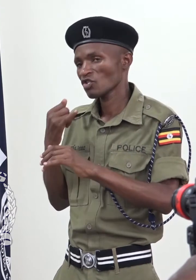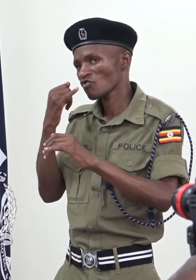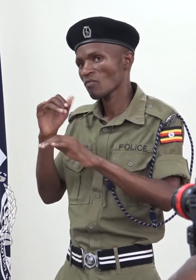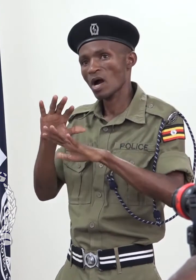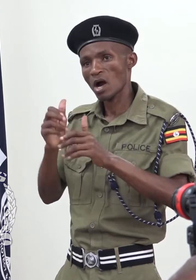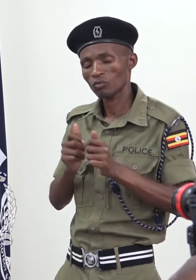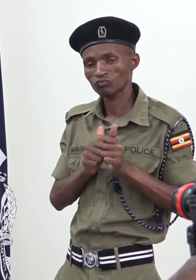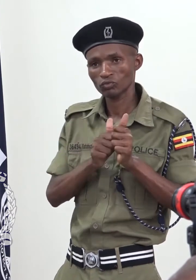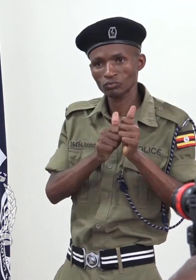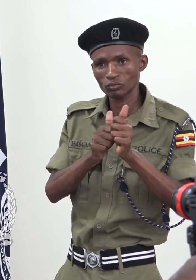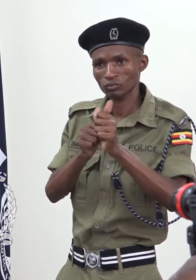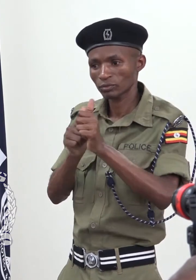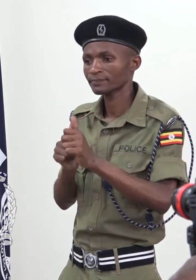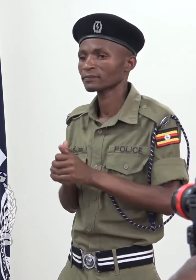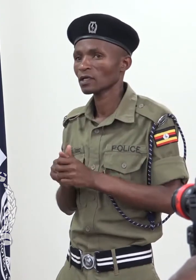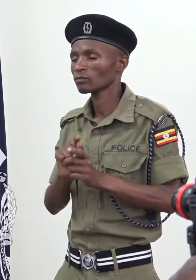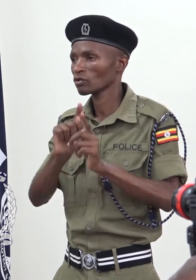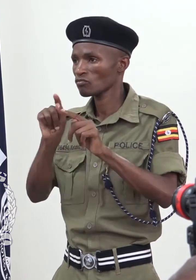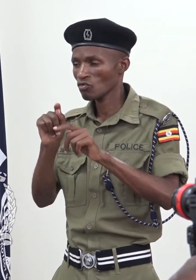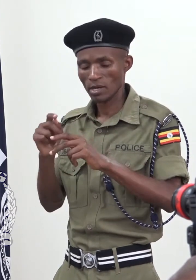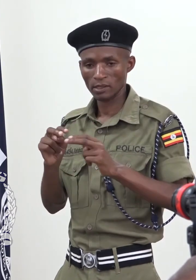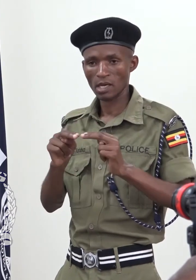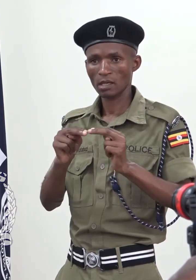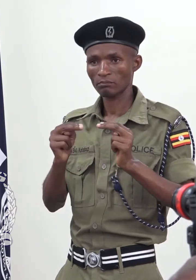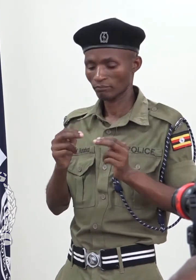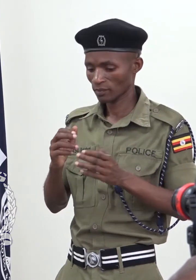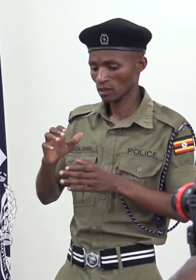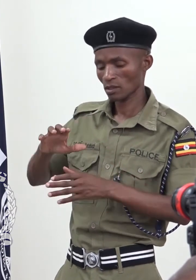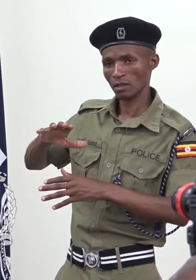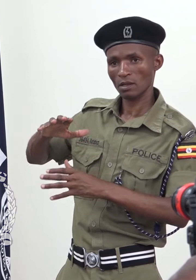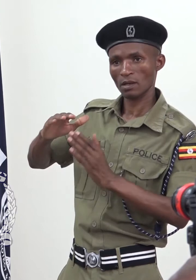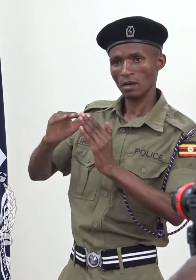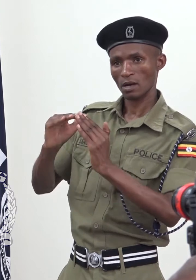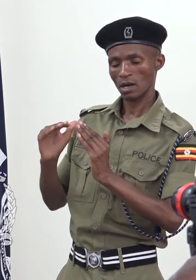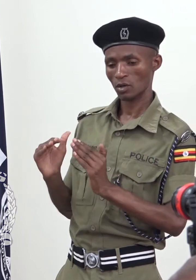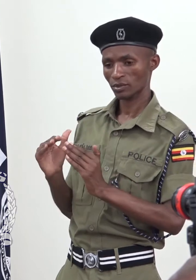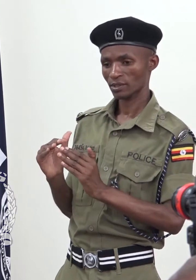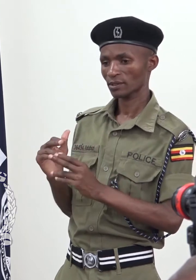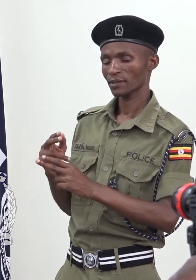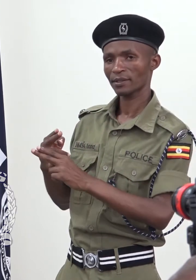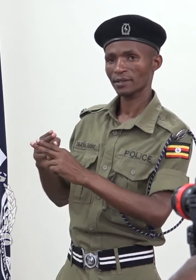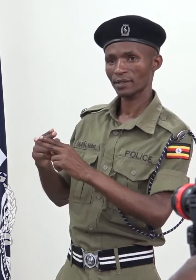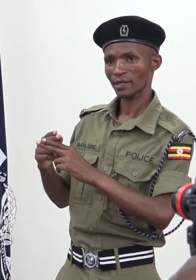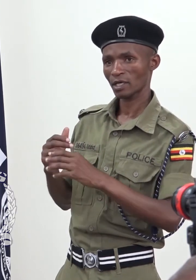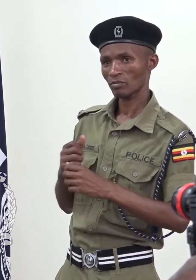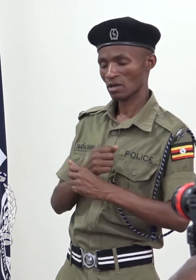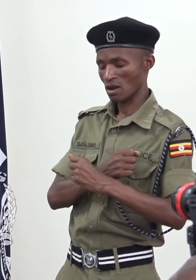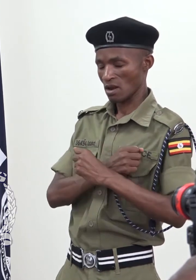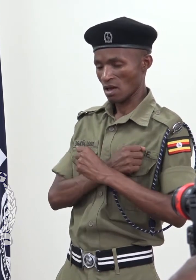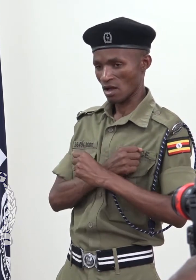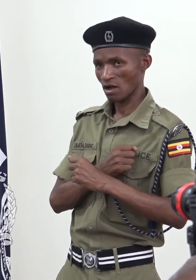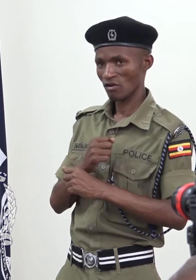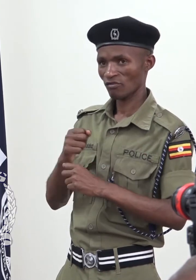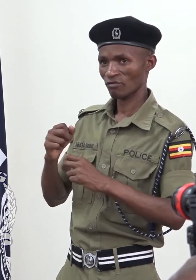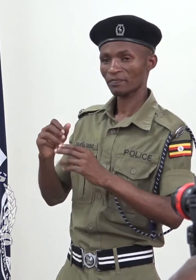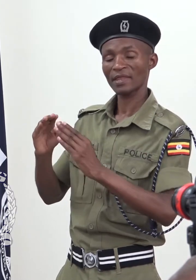he stays, up to one of the guest houses in Gaba called Lovely Guest House.